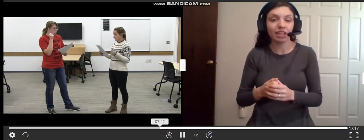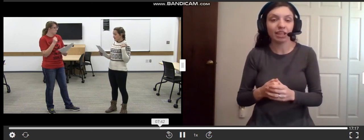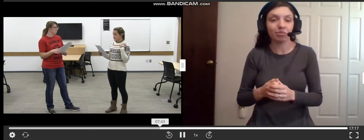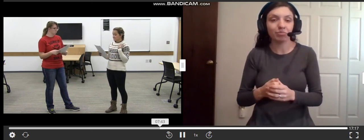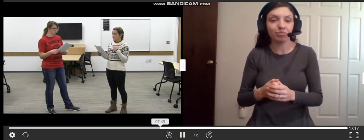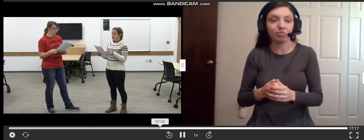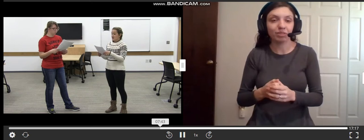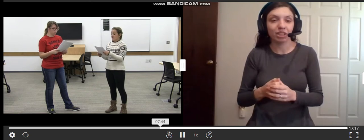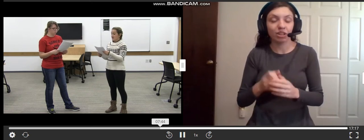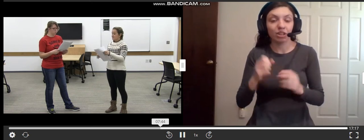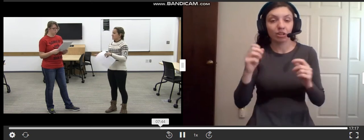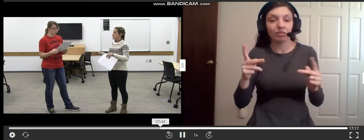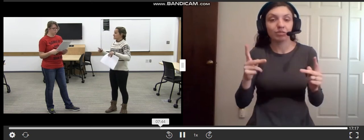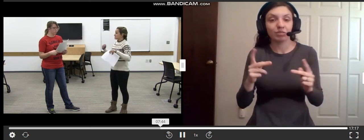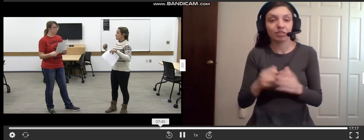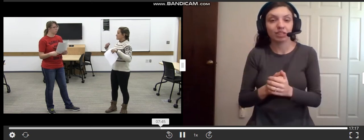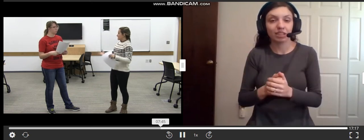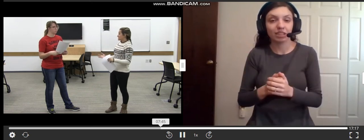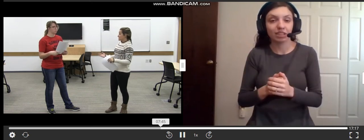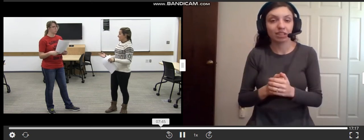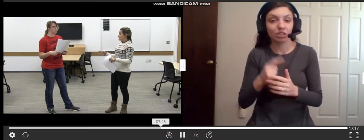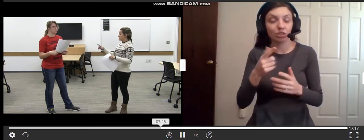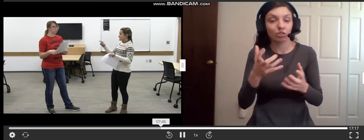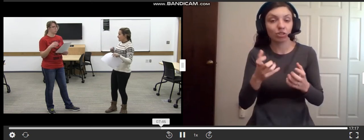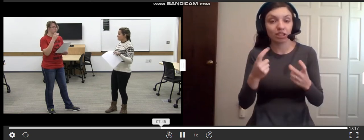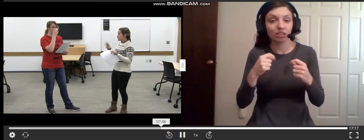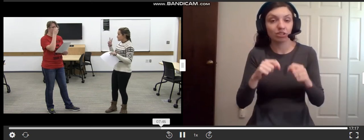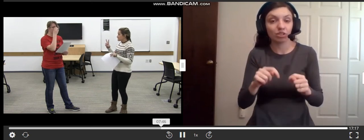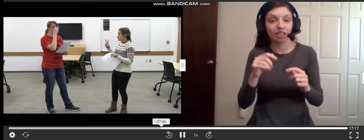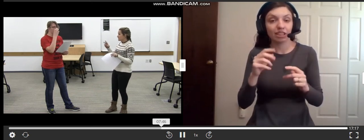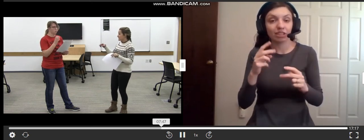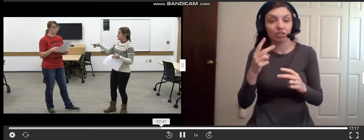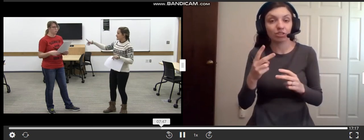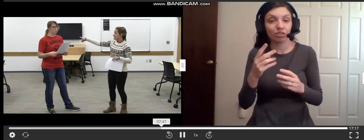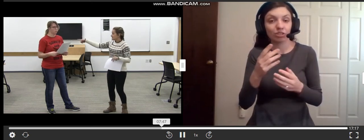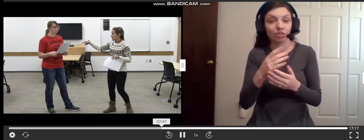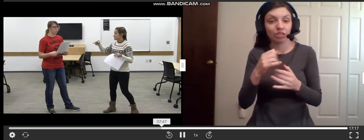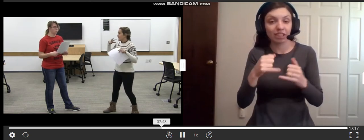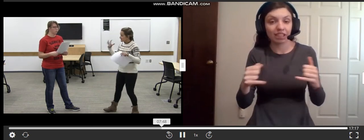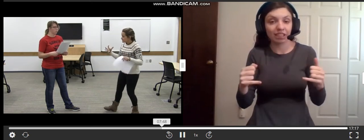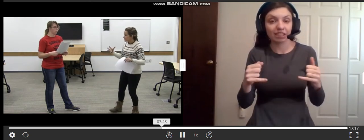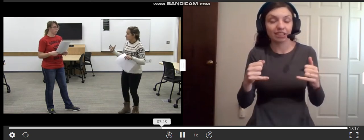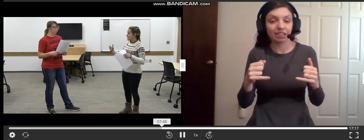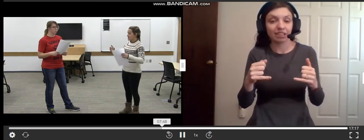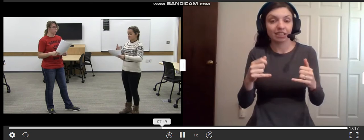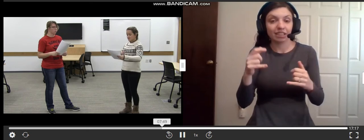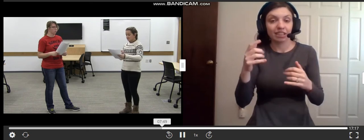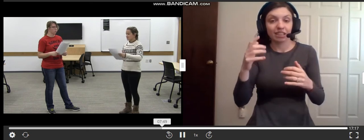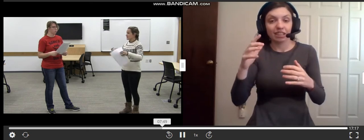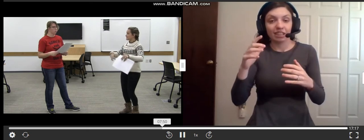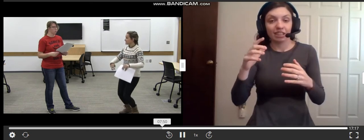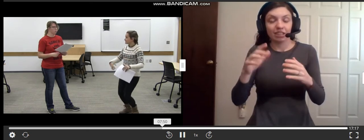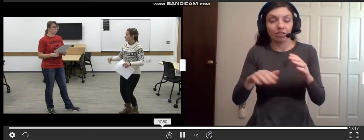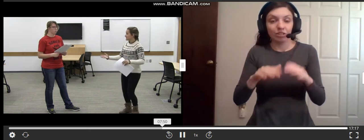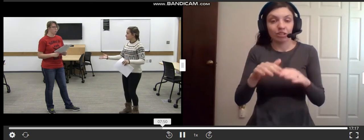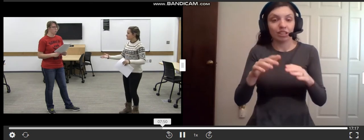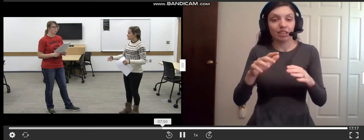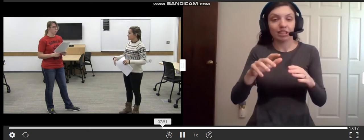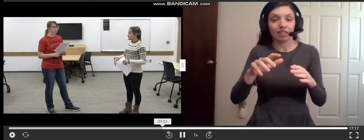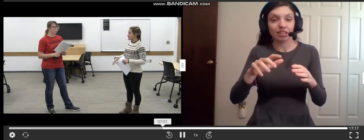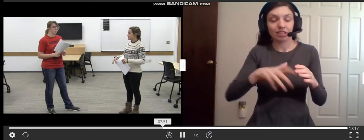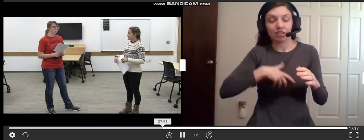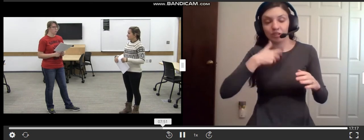I understand now. So do you want to try just those two lines, coming in, acting distraught, noticing it, and then kneeling